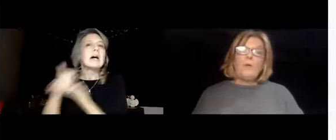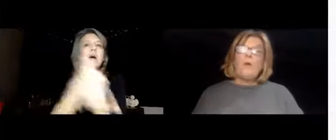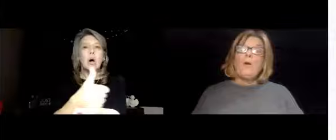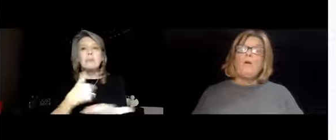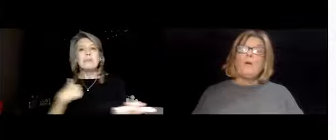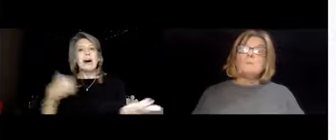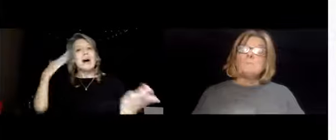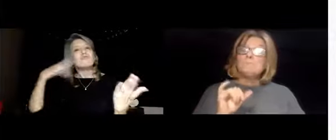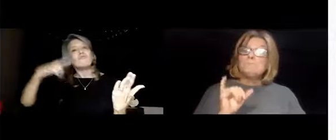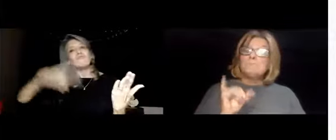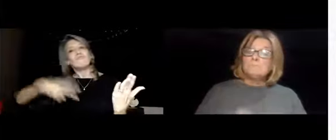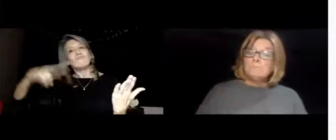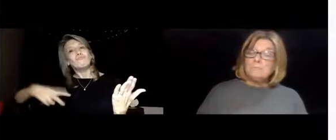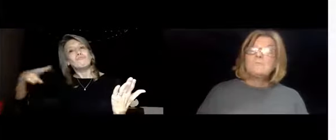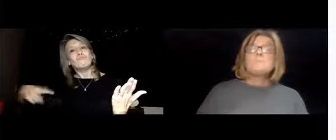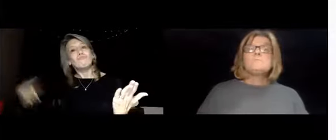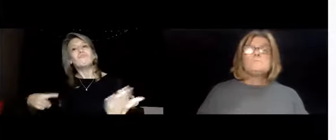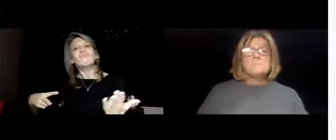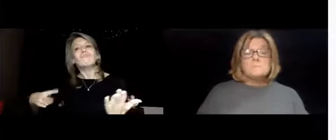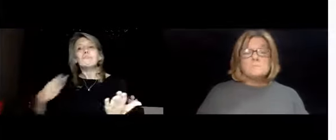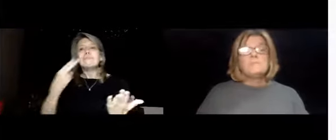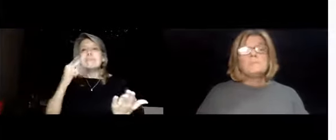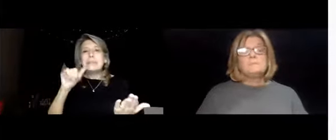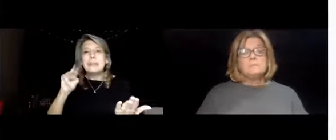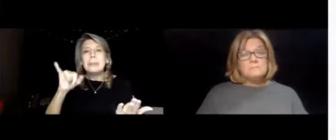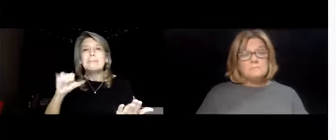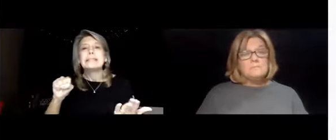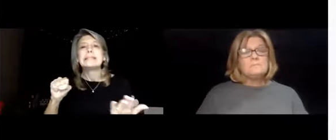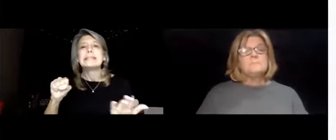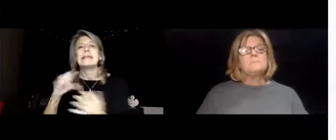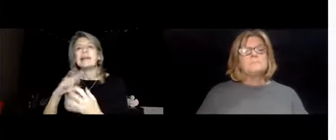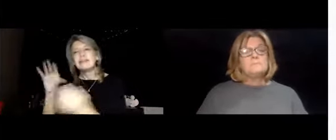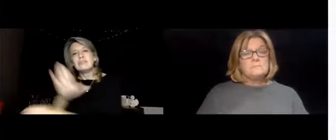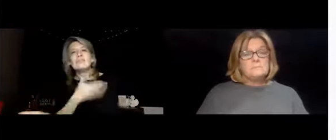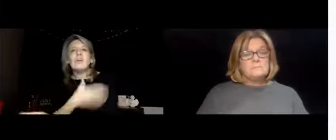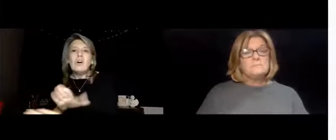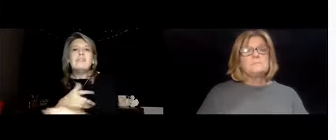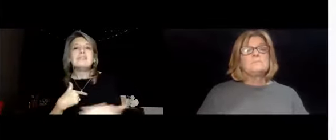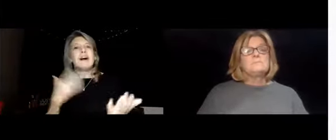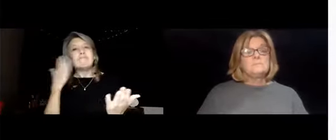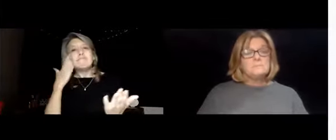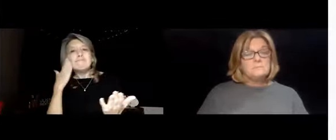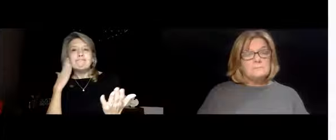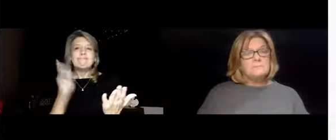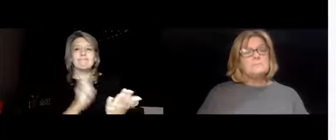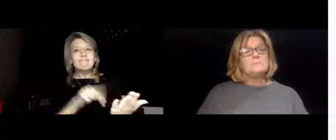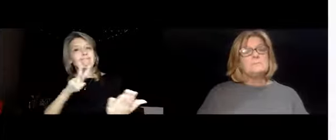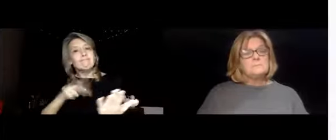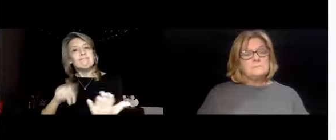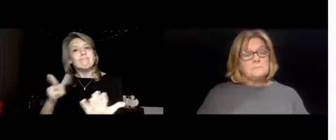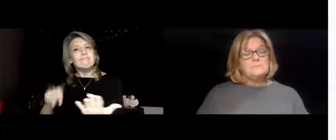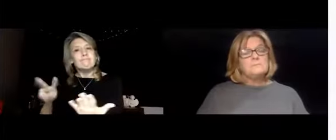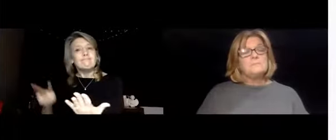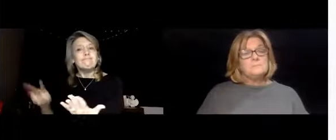religious signs for music, and I may peruse that, hymns, songs, so